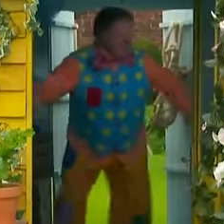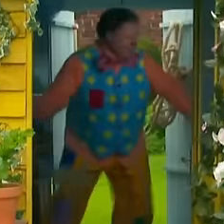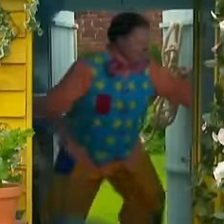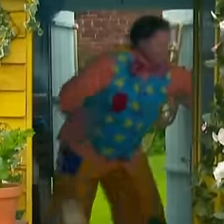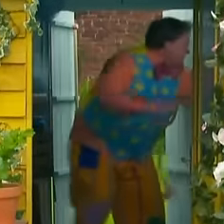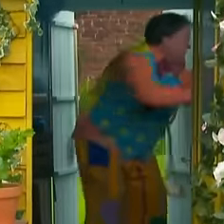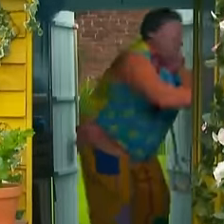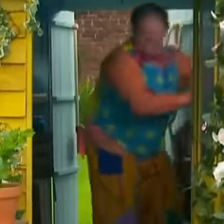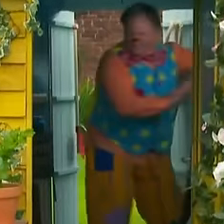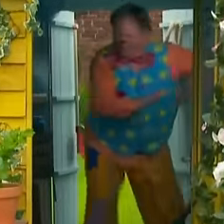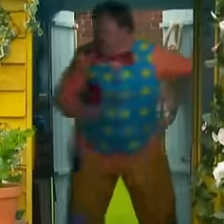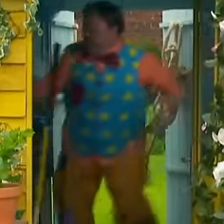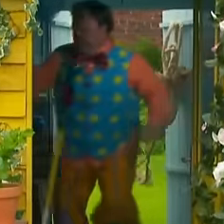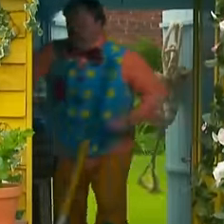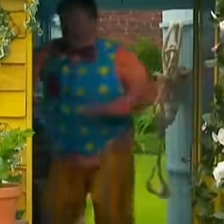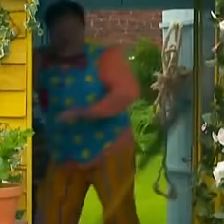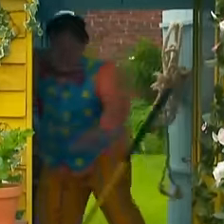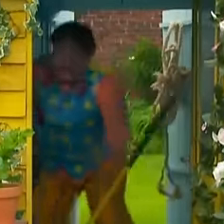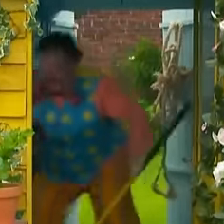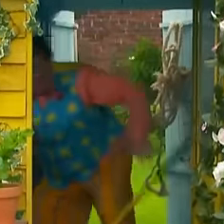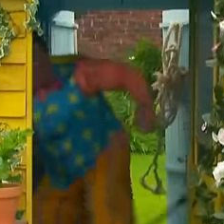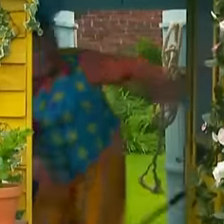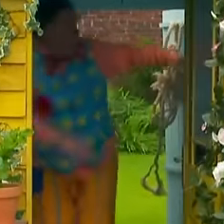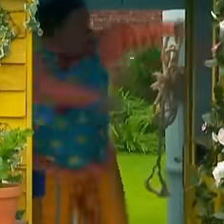Mr. Tumble! Mr. Tumble!